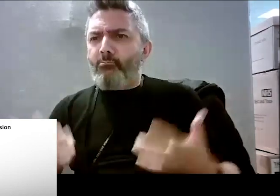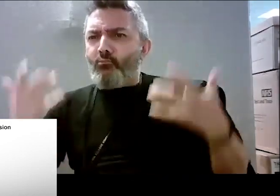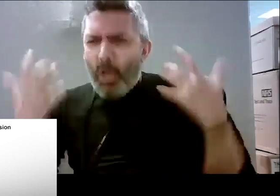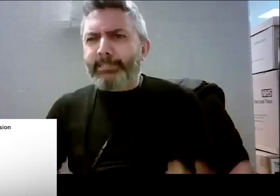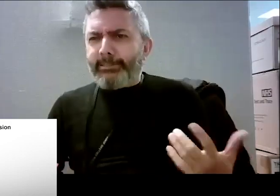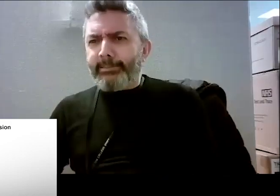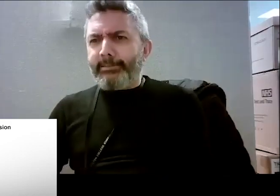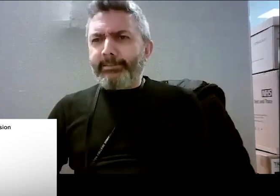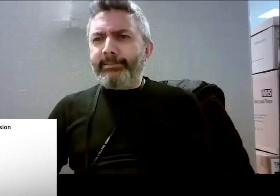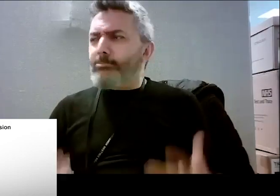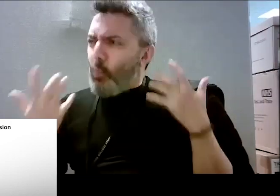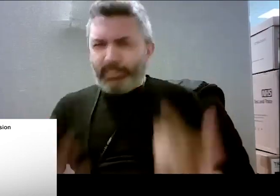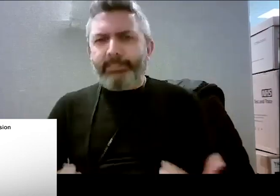This one's more of an angry tone.